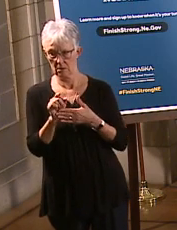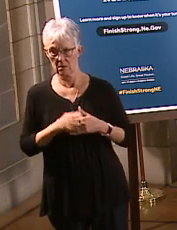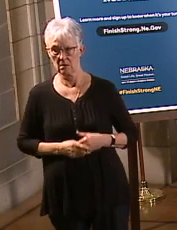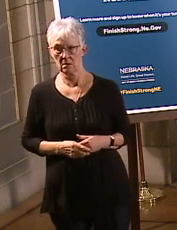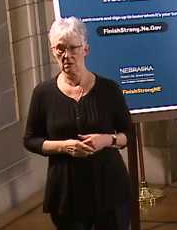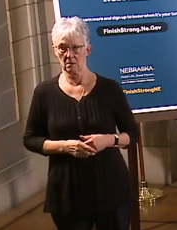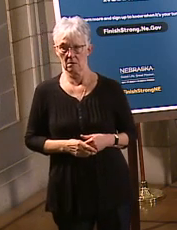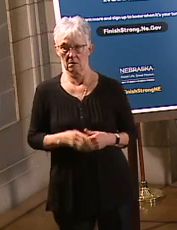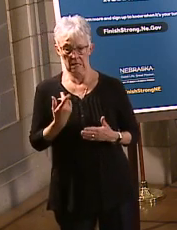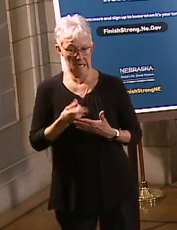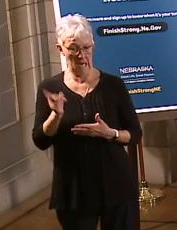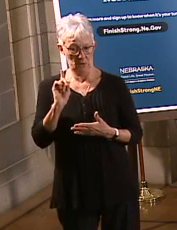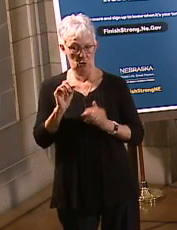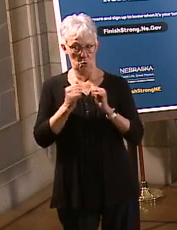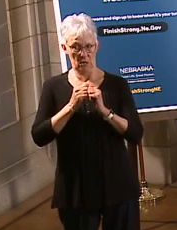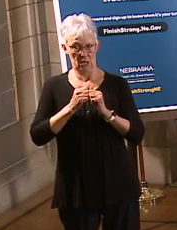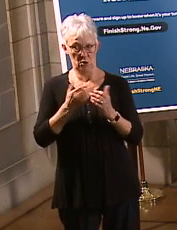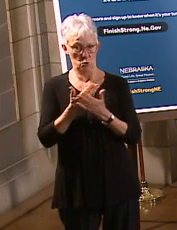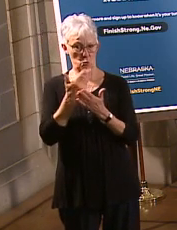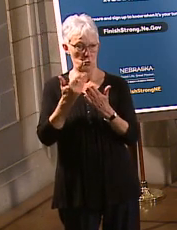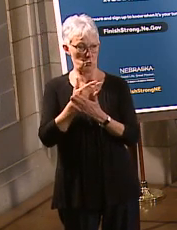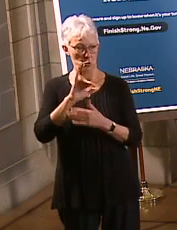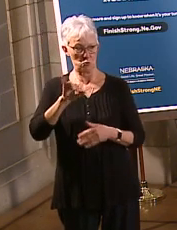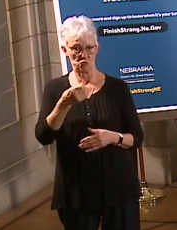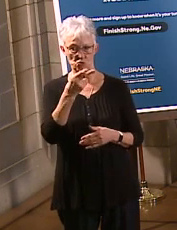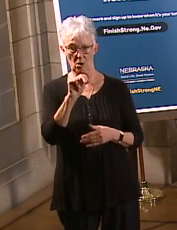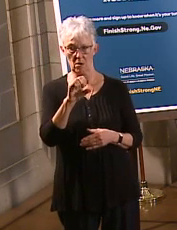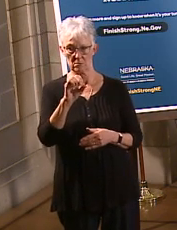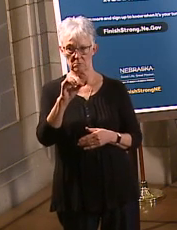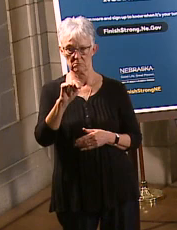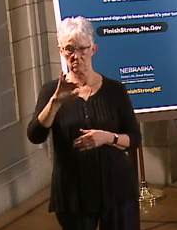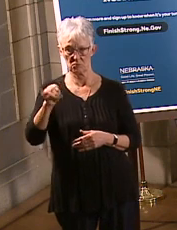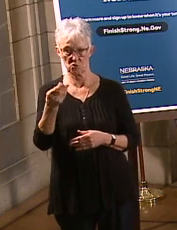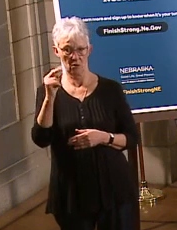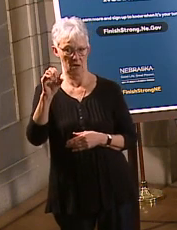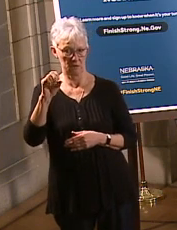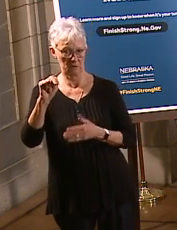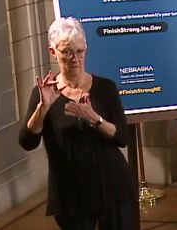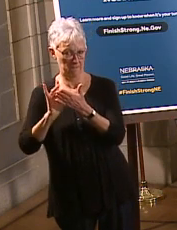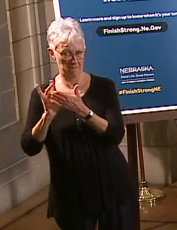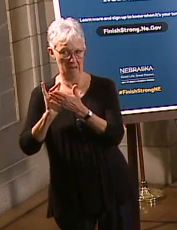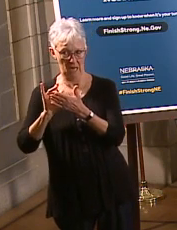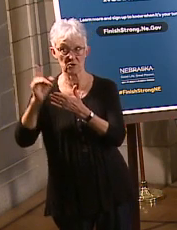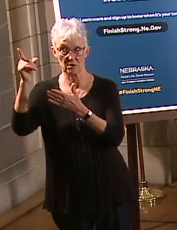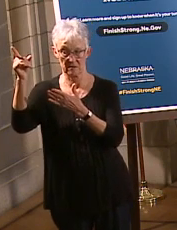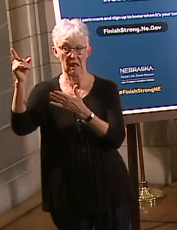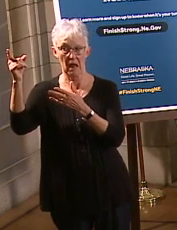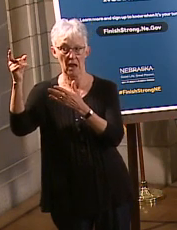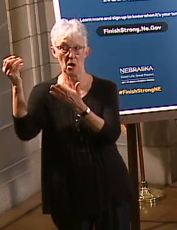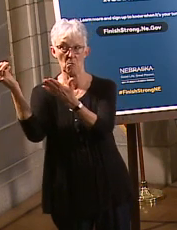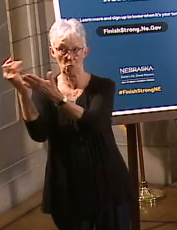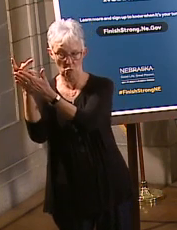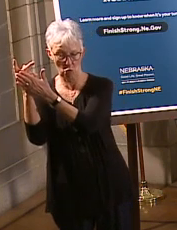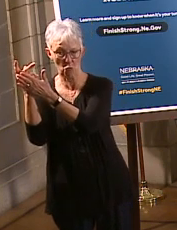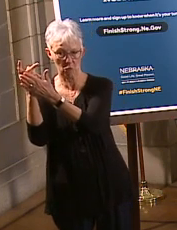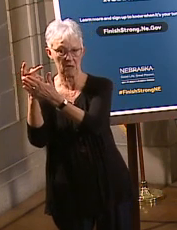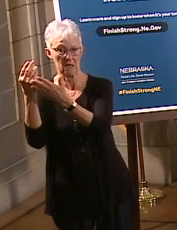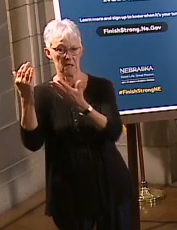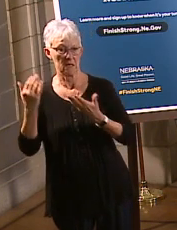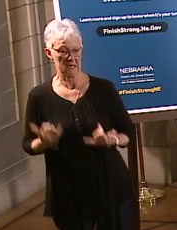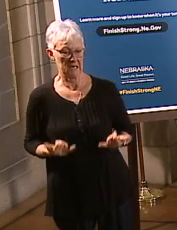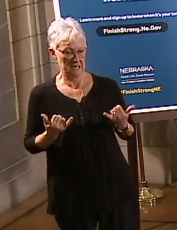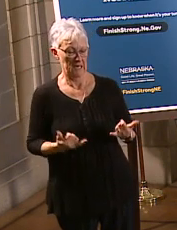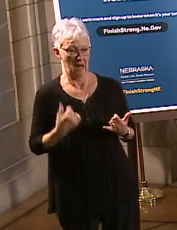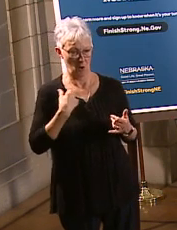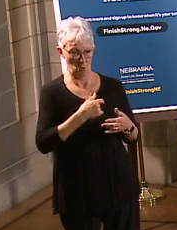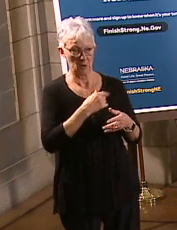especially last week with the Johnson & Johnson all coming into the state. Now, I do expect that, as the federal government has told us, the couple middle weeks here